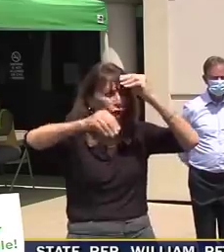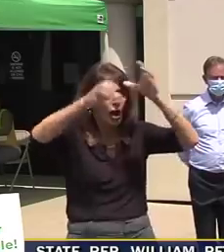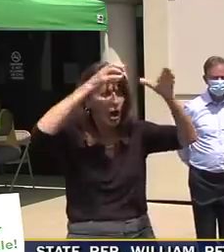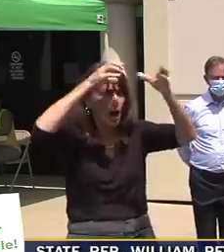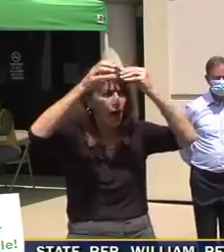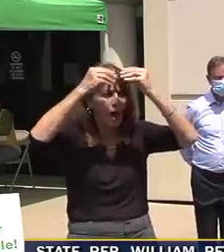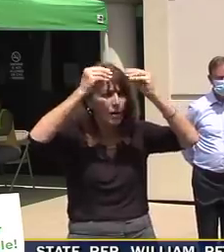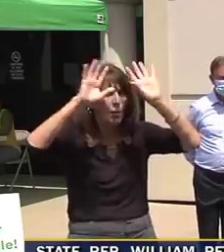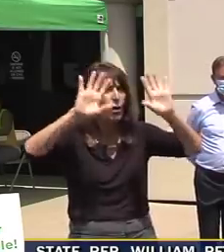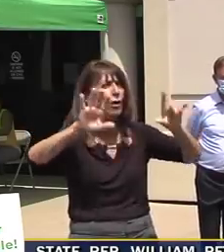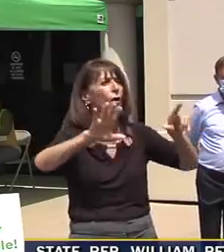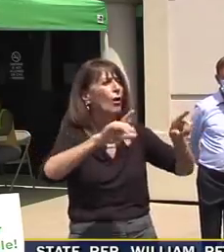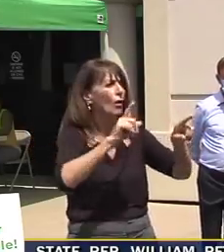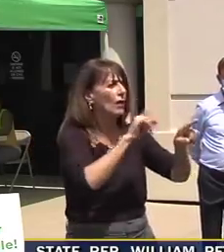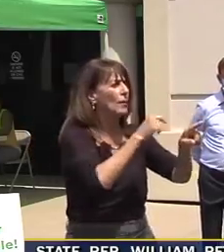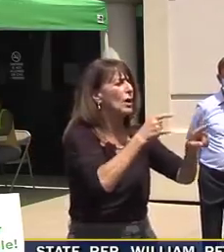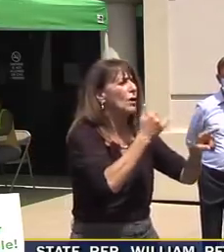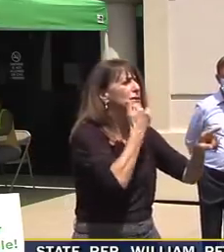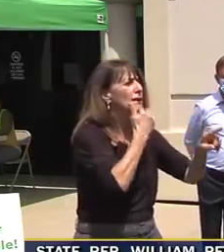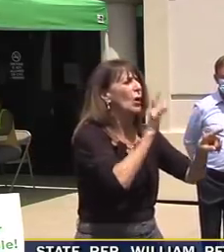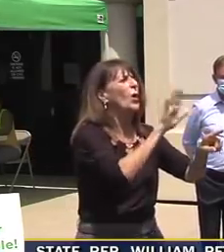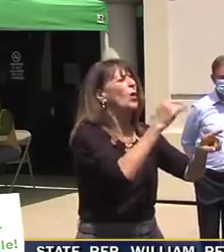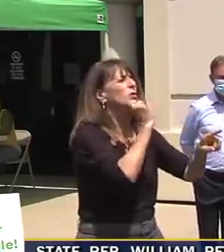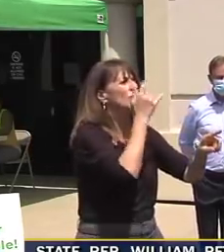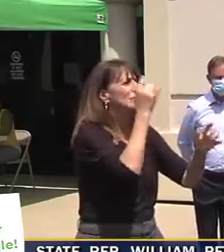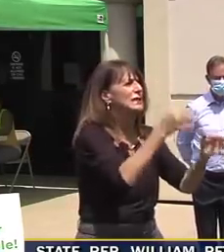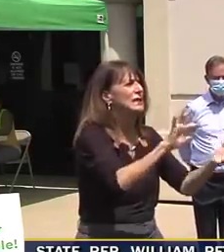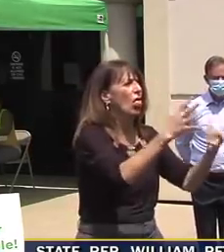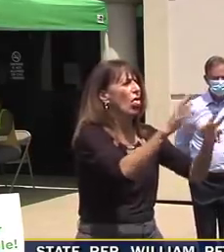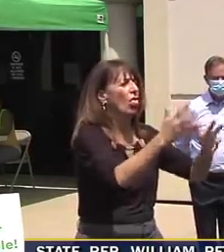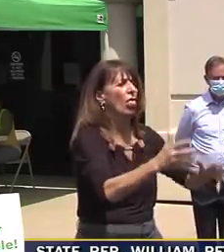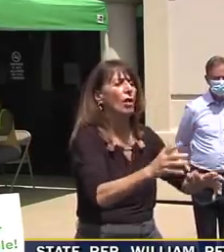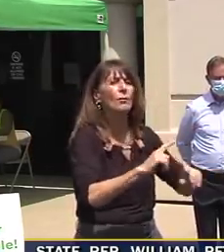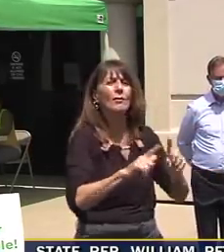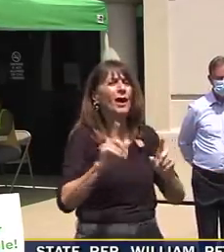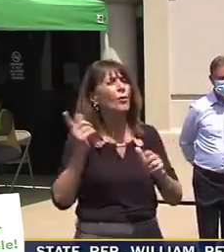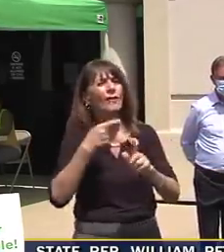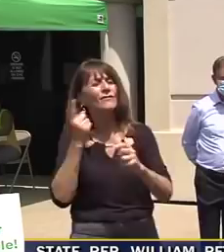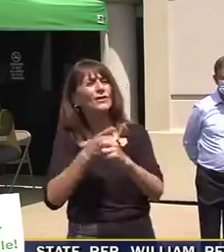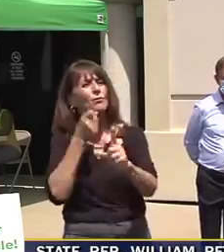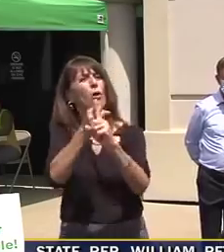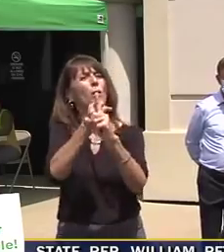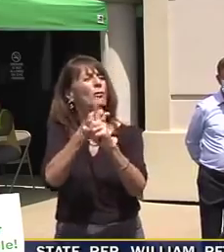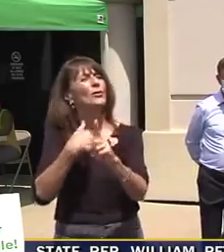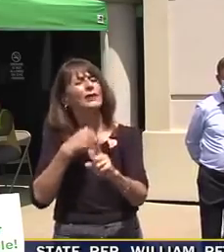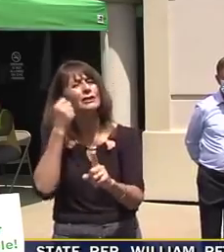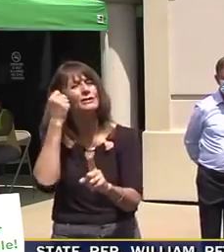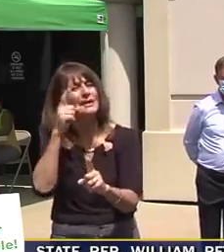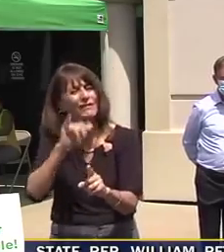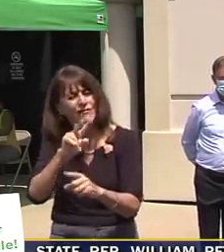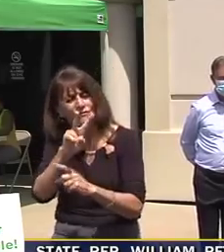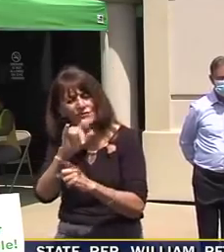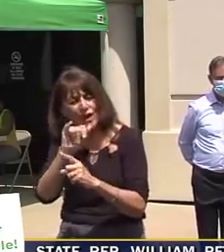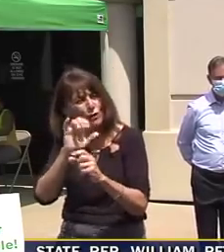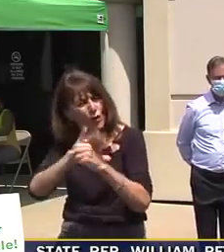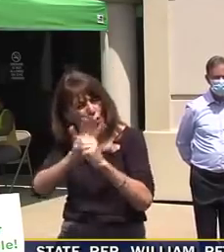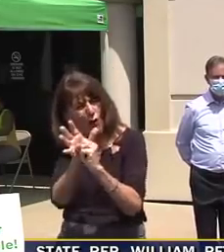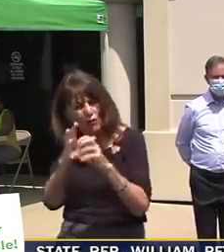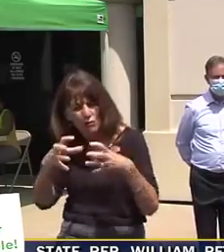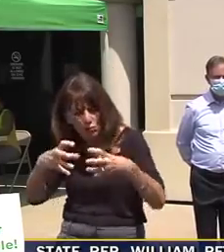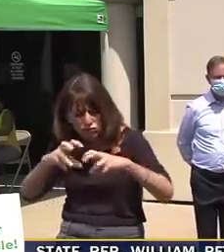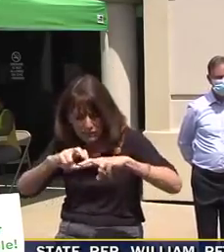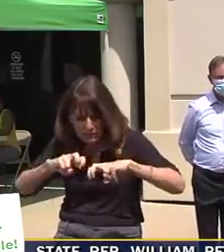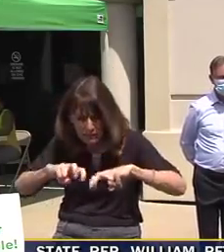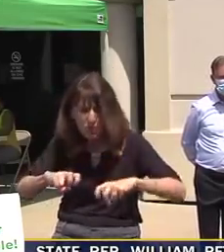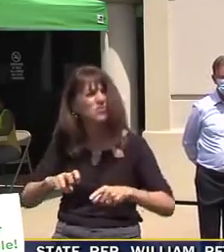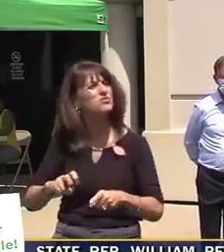about mistakes that are made or misdecisions, but we didn't understand how the biology of this virus when it first came out. We didn't